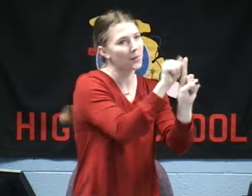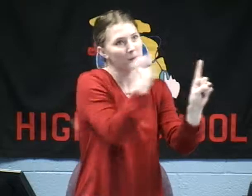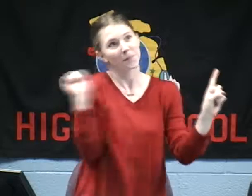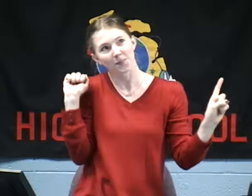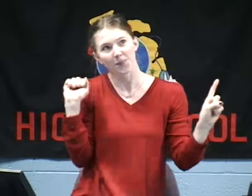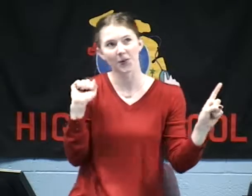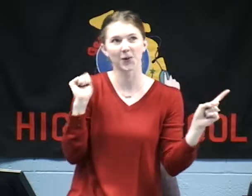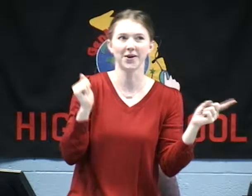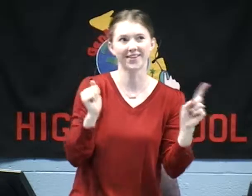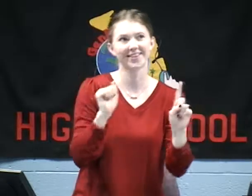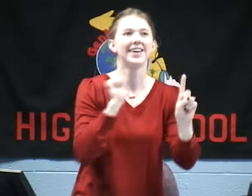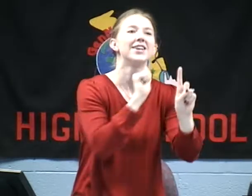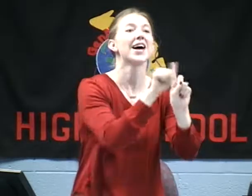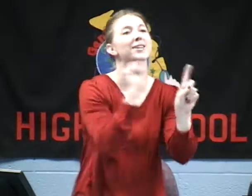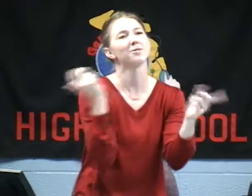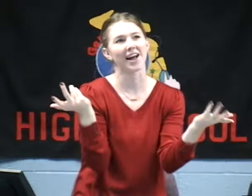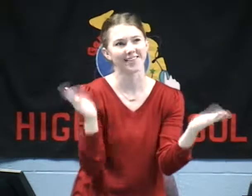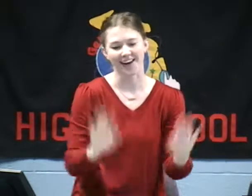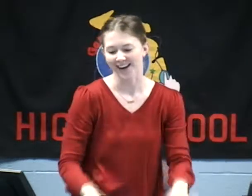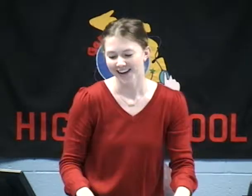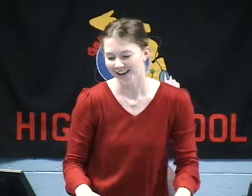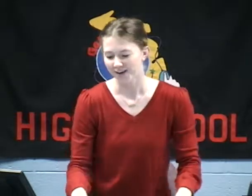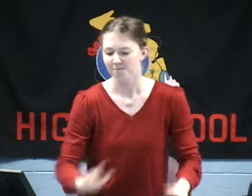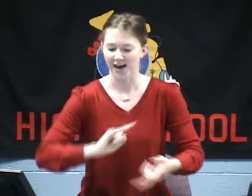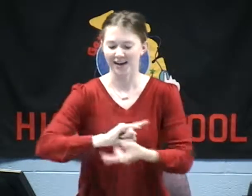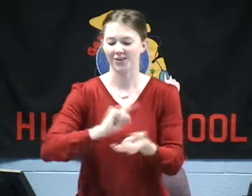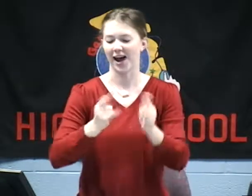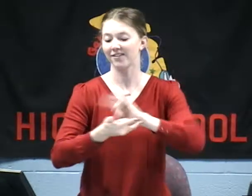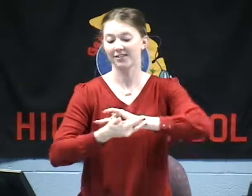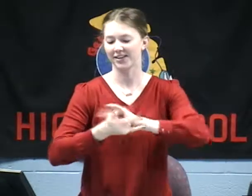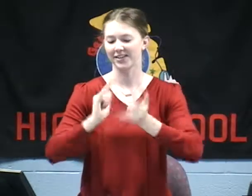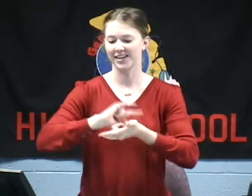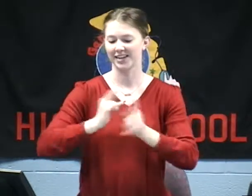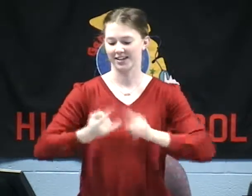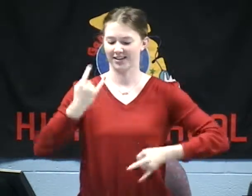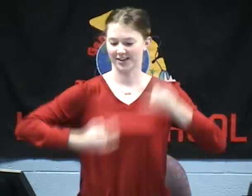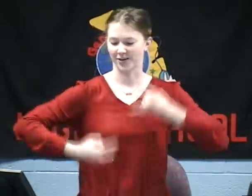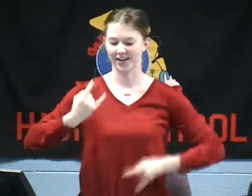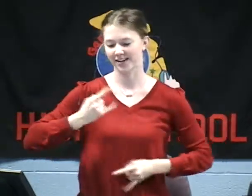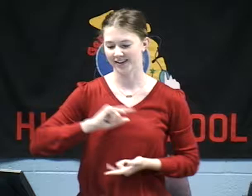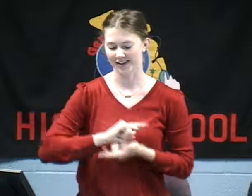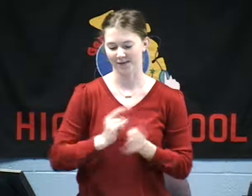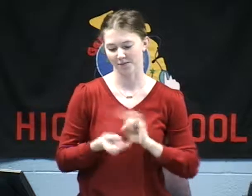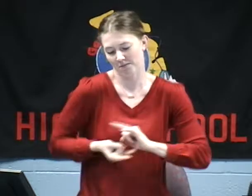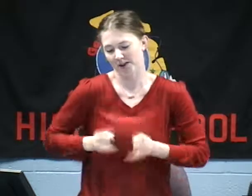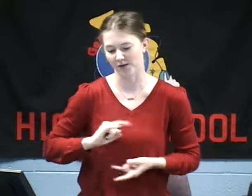boop, boop. That's the one I sign. But I've never even seen this one. That's fun. It's fun.